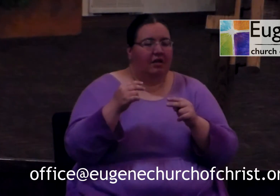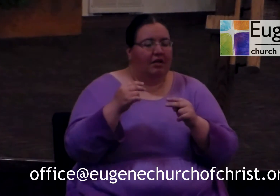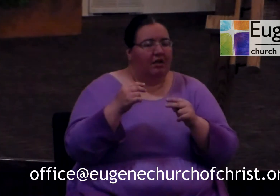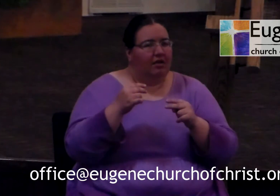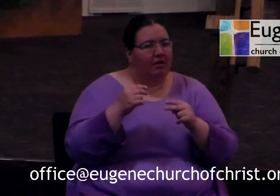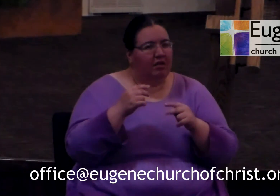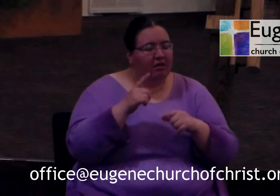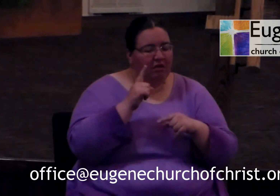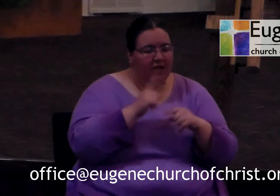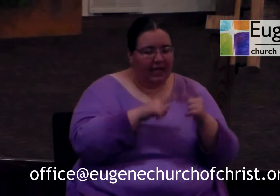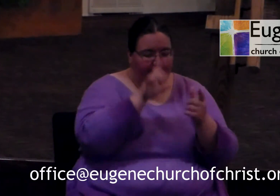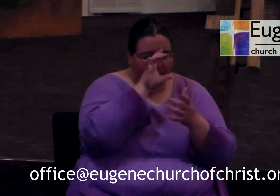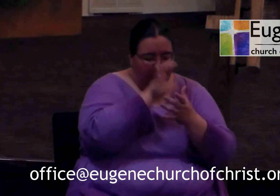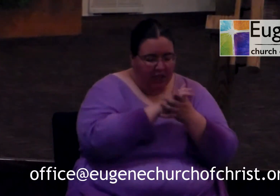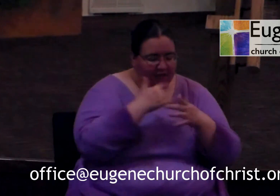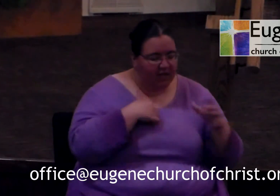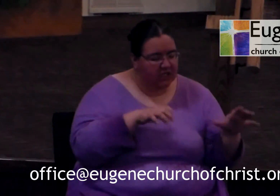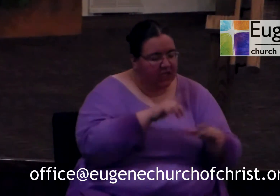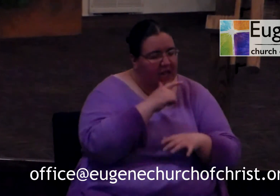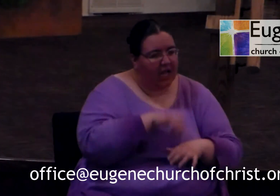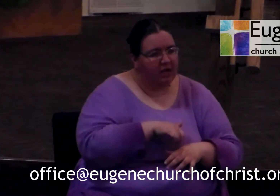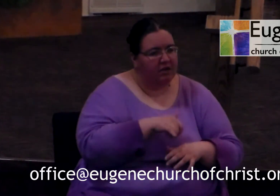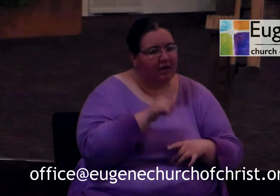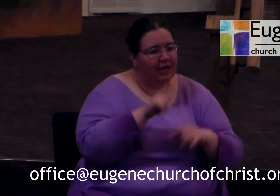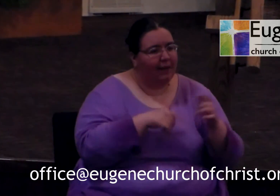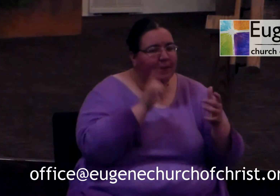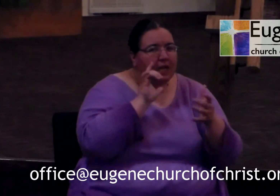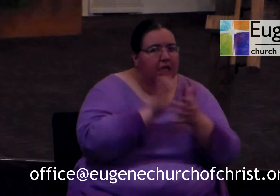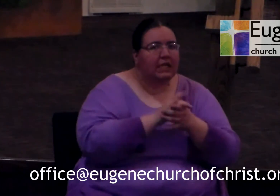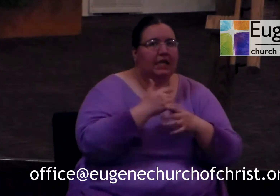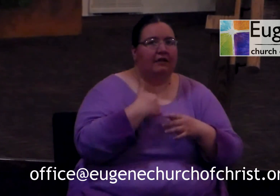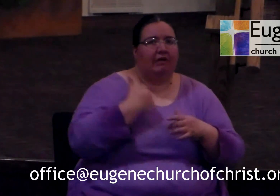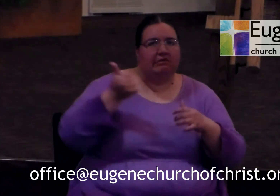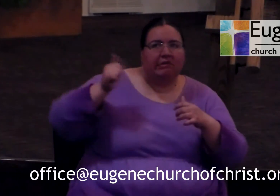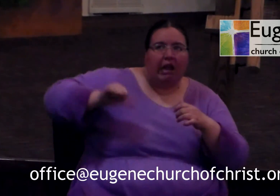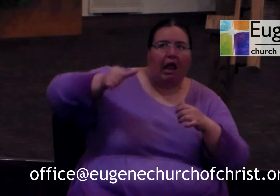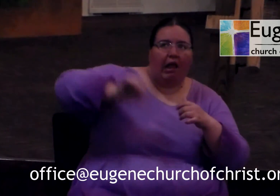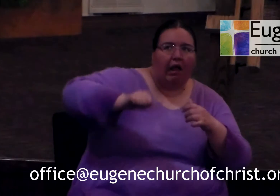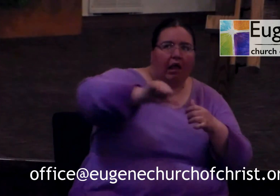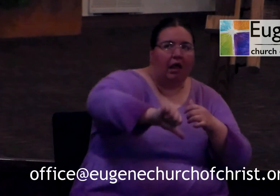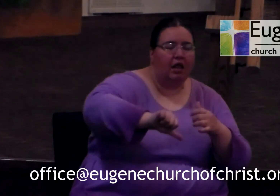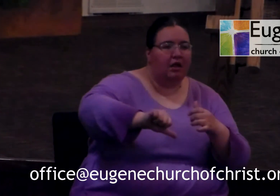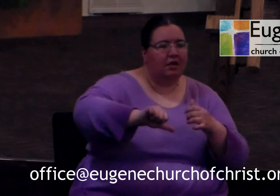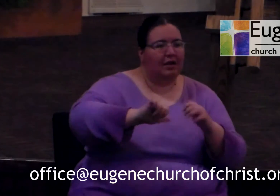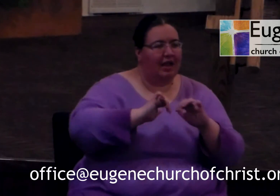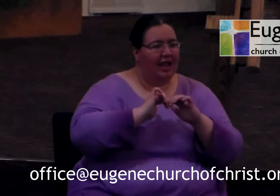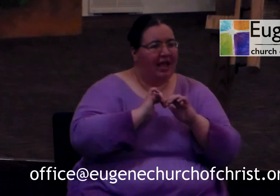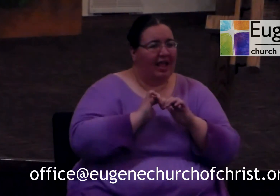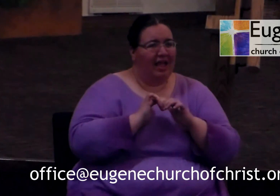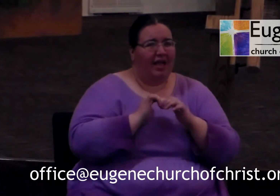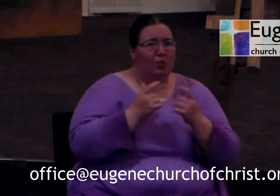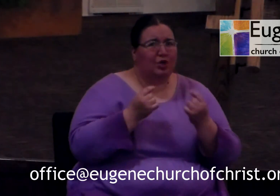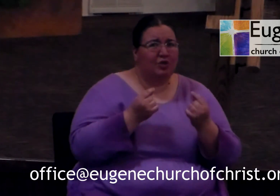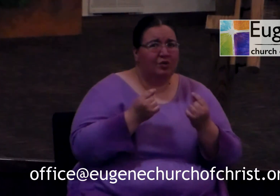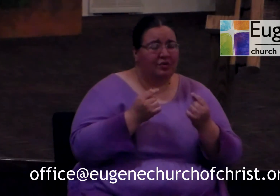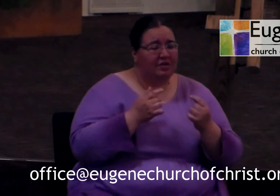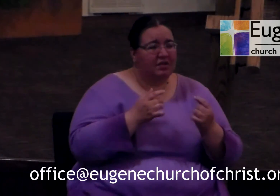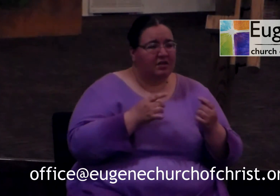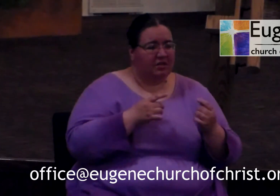you. How am I ever going to make this right? And Jesus says, do you love me more than these? And he says, yes, Lord. You know that I love